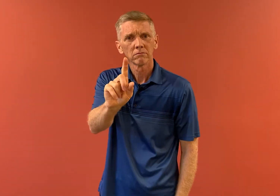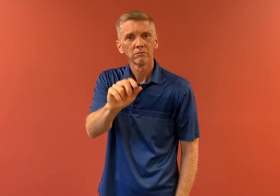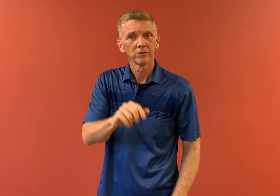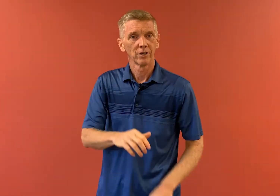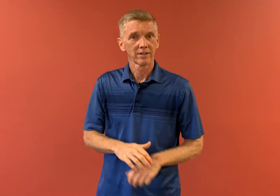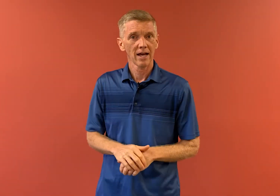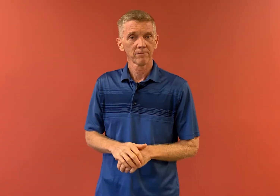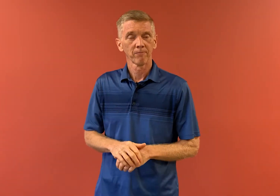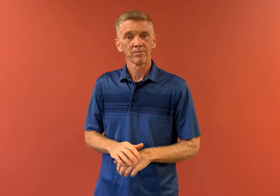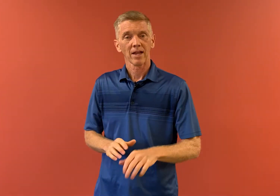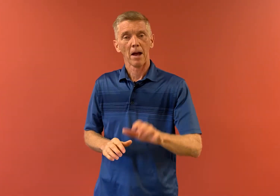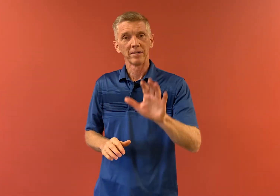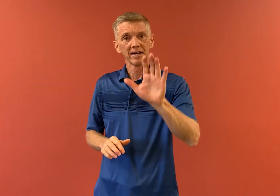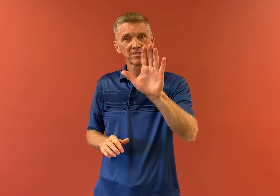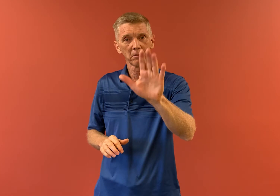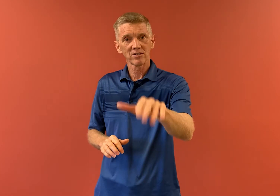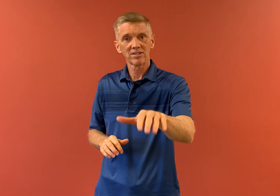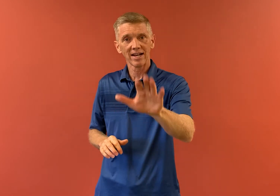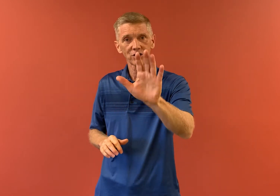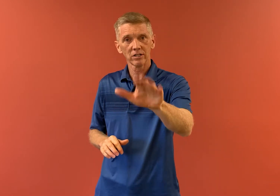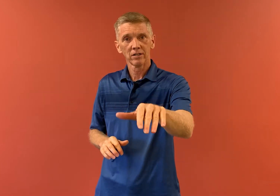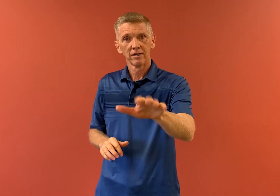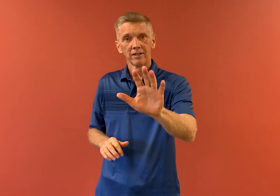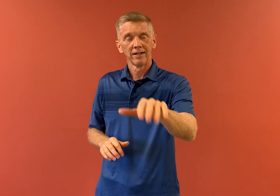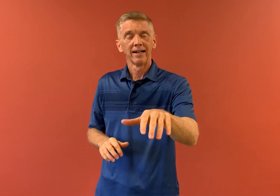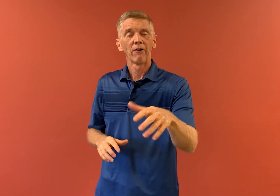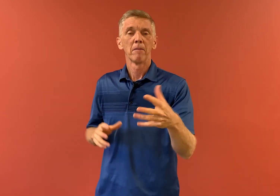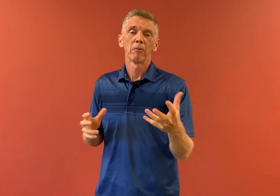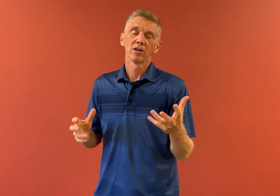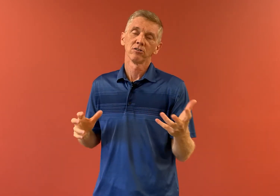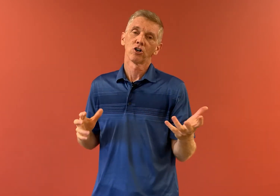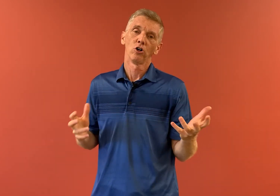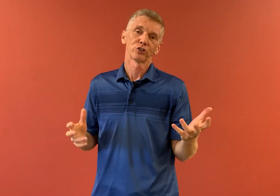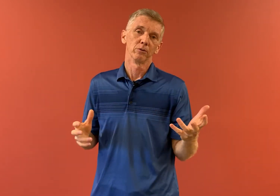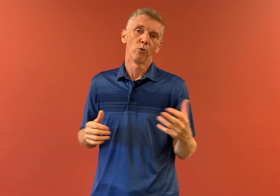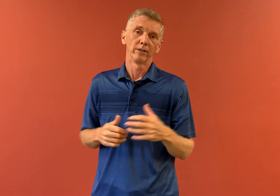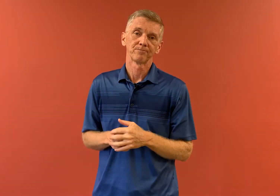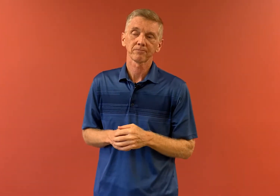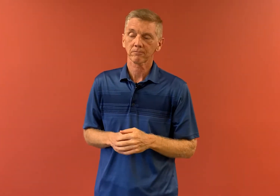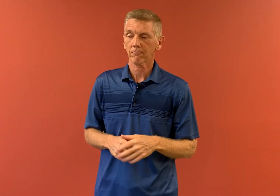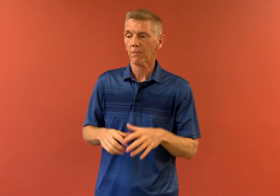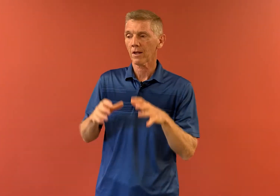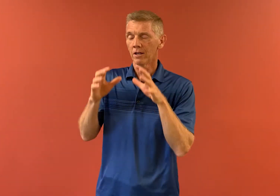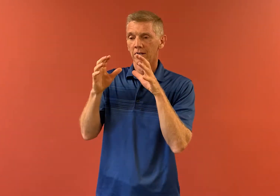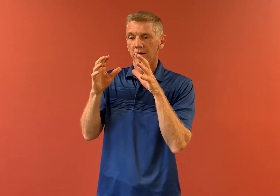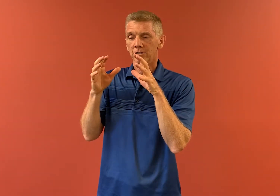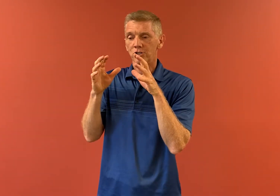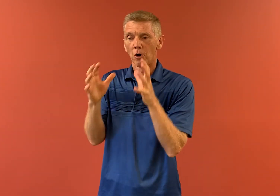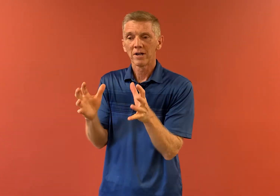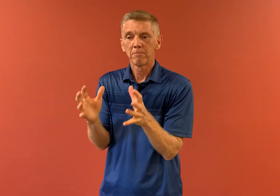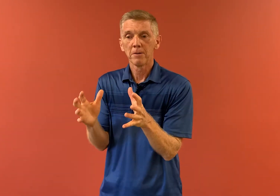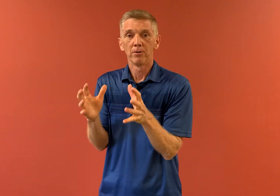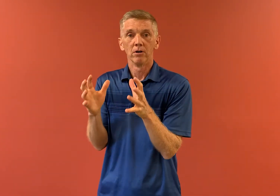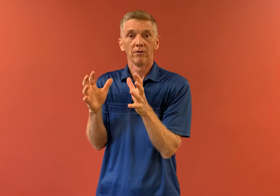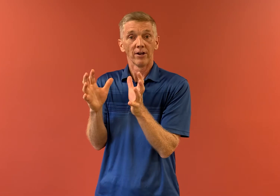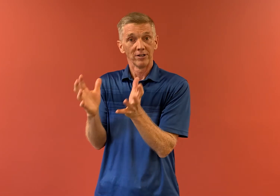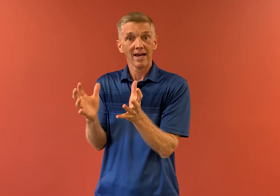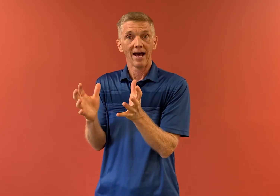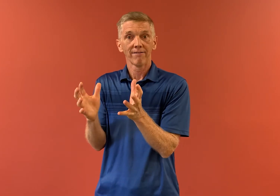Did you get that? I'm getting somebody's attention. Now remember, here's a little cultural point. So many people that are deaf